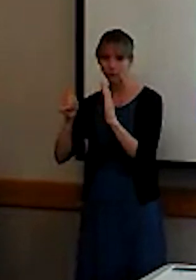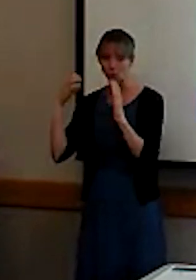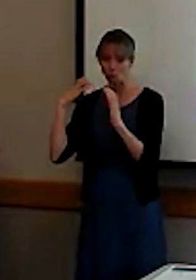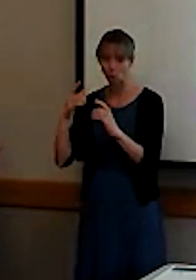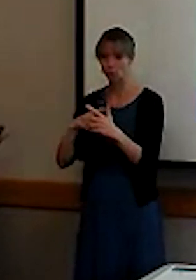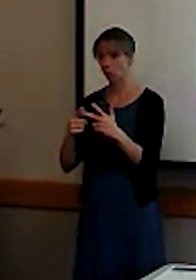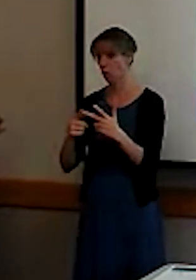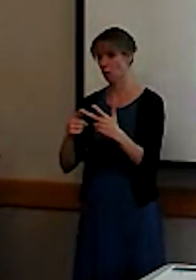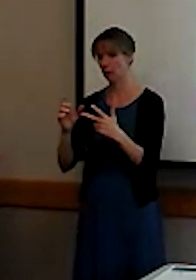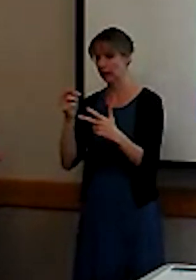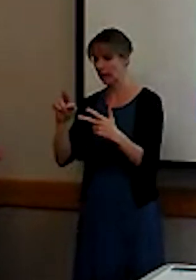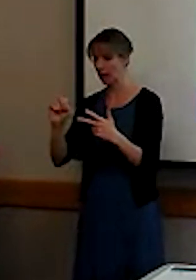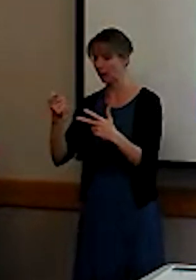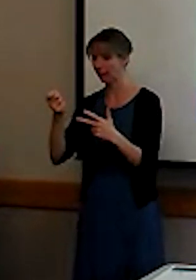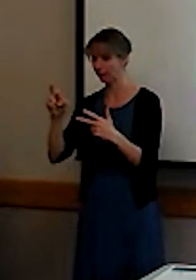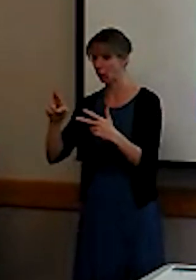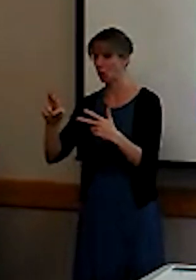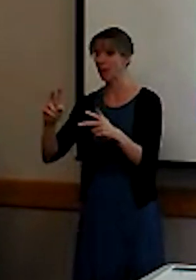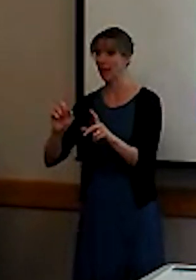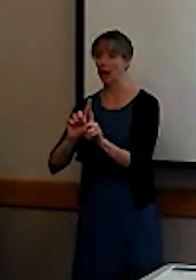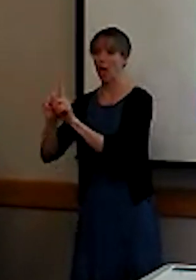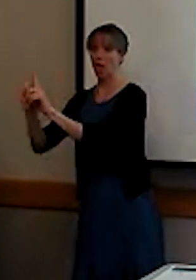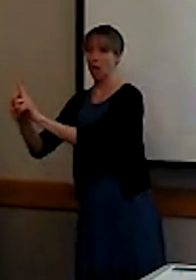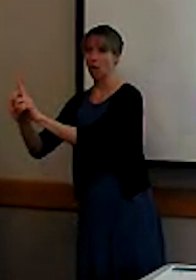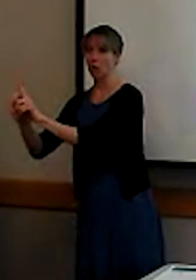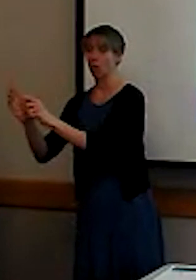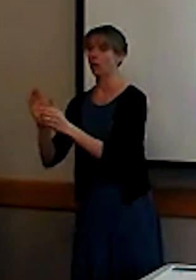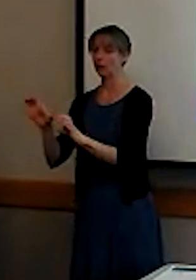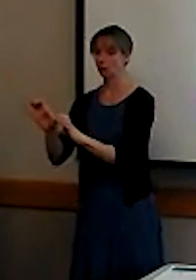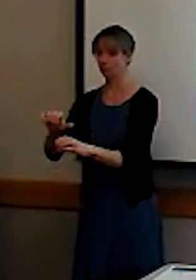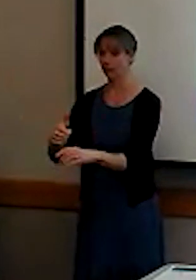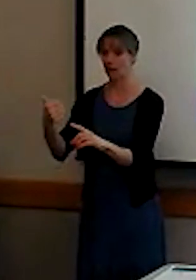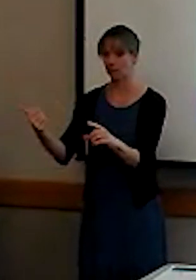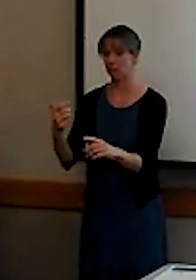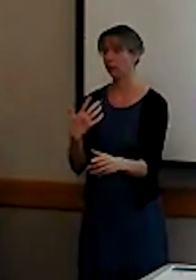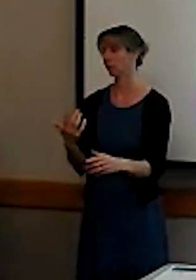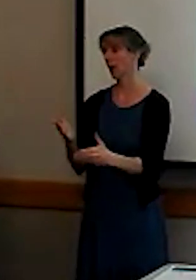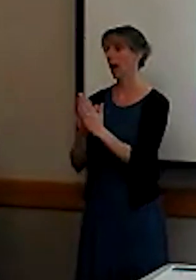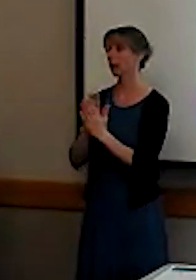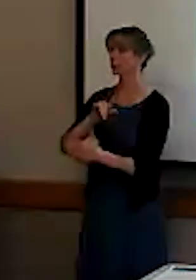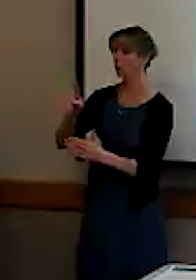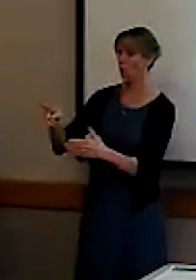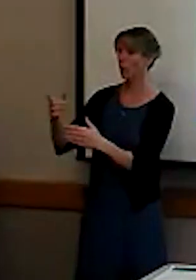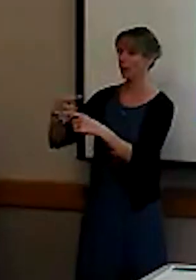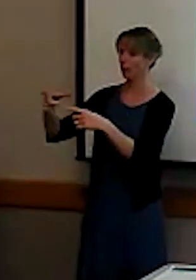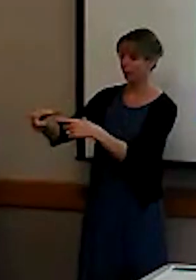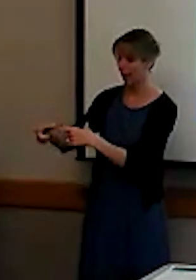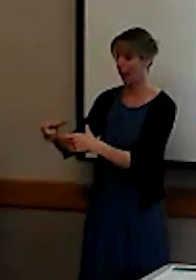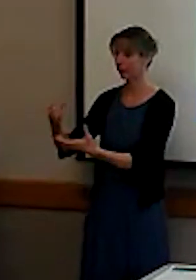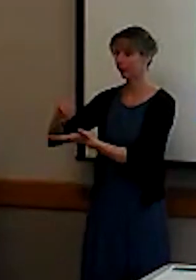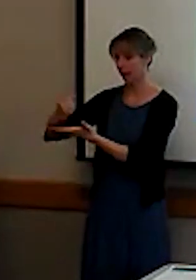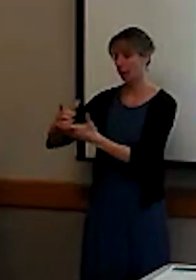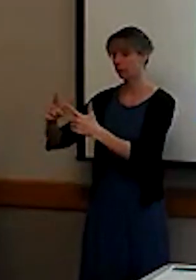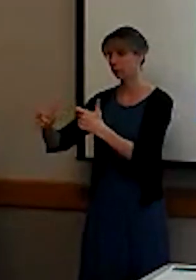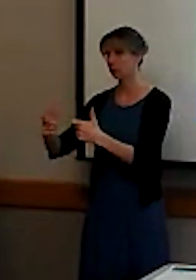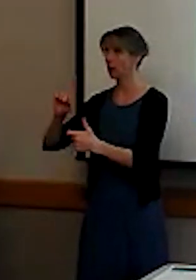can either take them out of the kitchen for that moment, or I have them do something else. I may have them go get the plates, get the cups while I'm doing